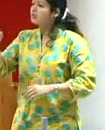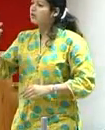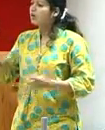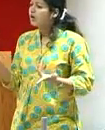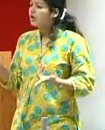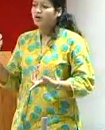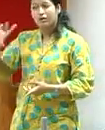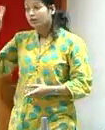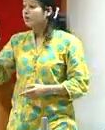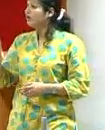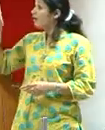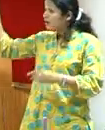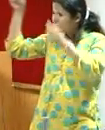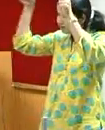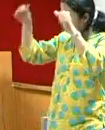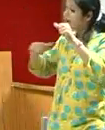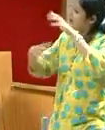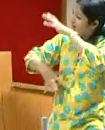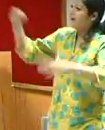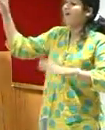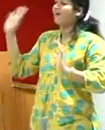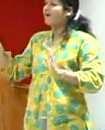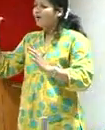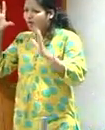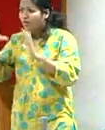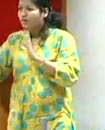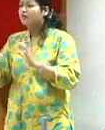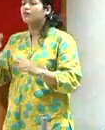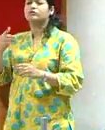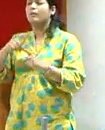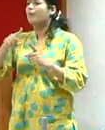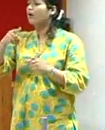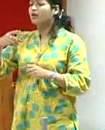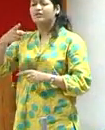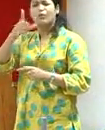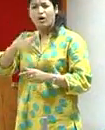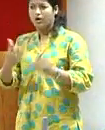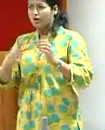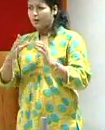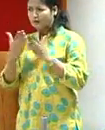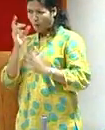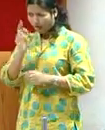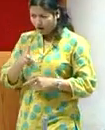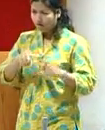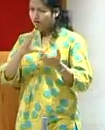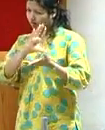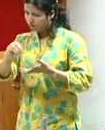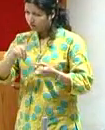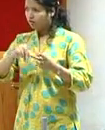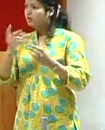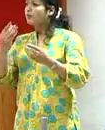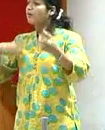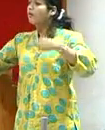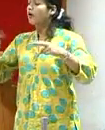1996. And the court, in fact, appointed a registrar of the High Court on a special basis to oversee the process